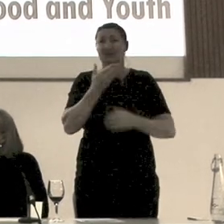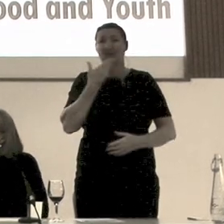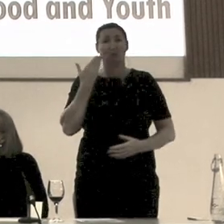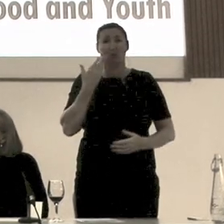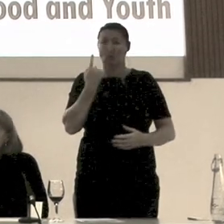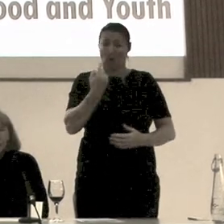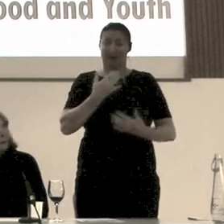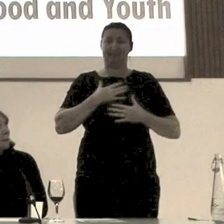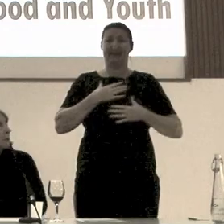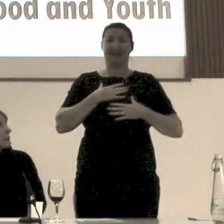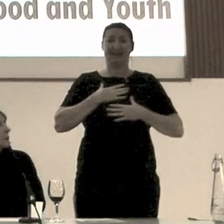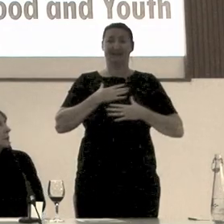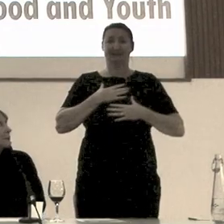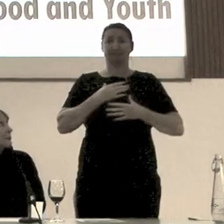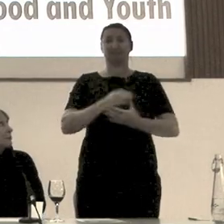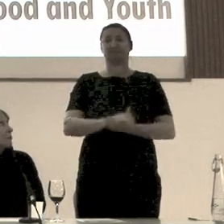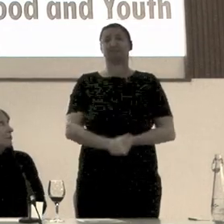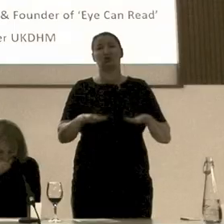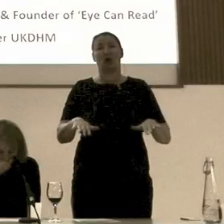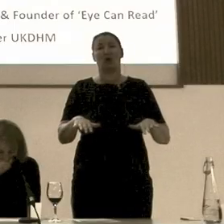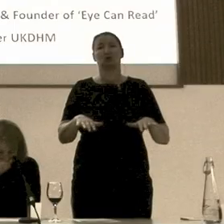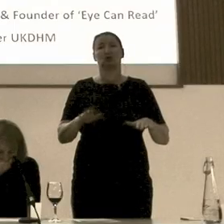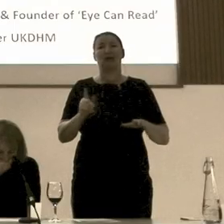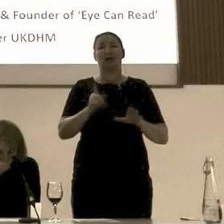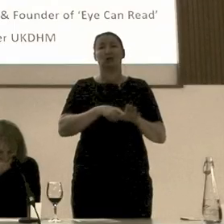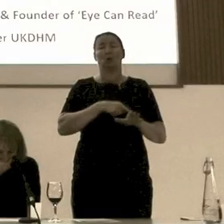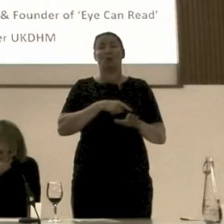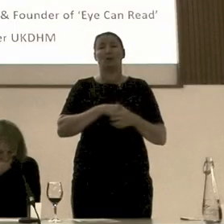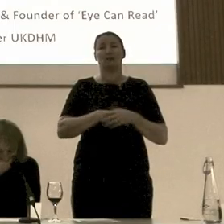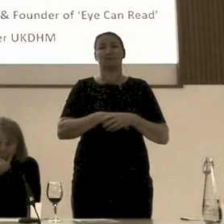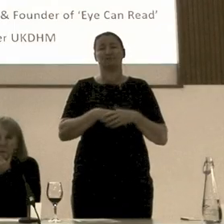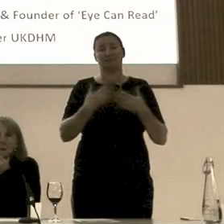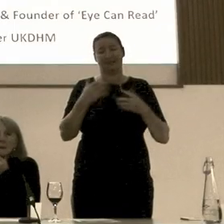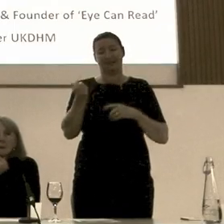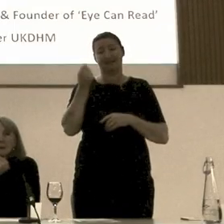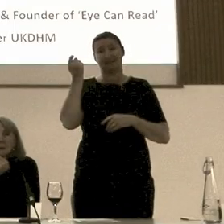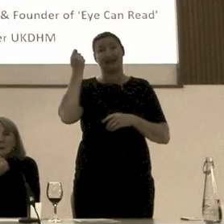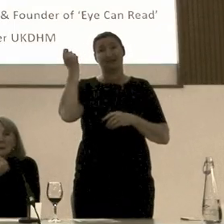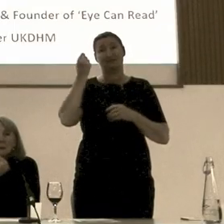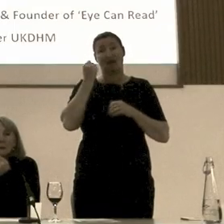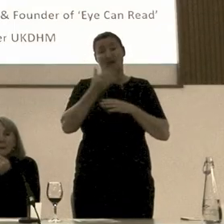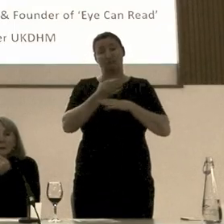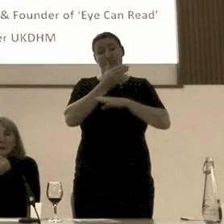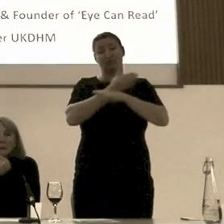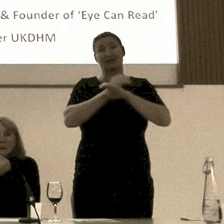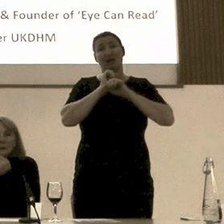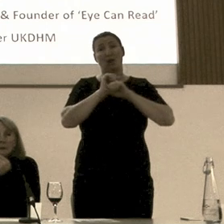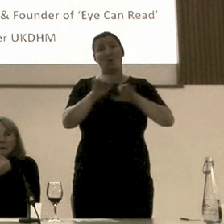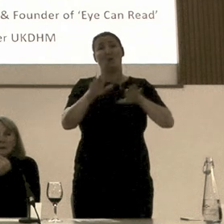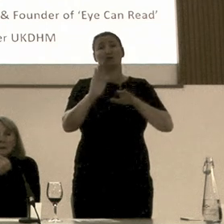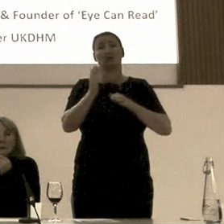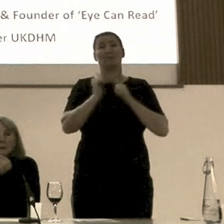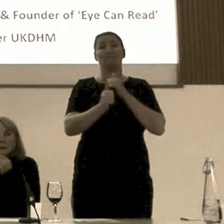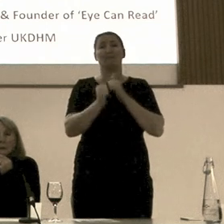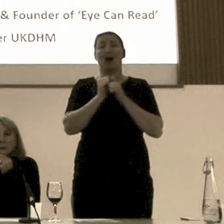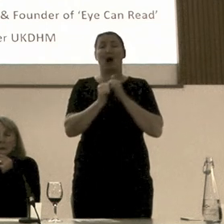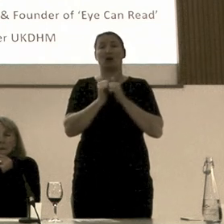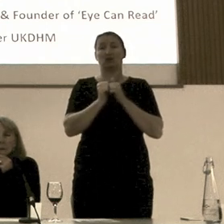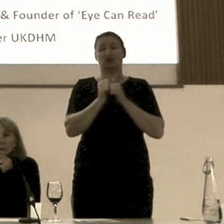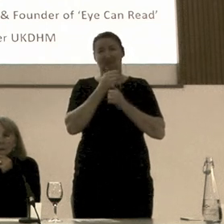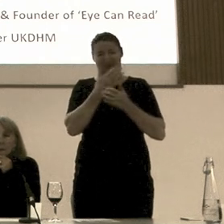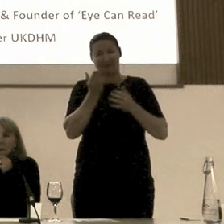got Sarah, I'm afraid. We had a successful pre-launch in March, which some of you came to, and it's